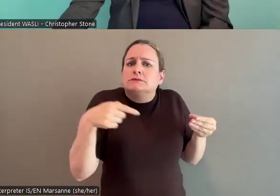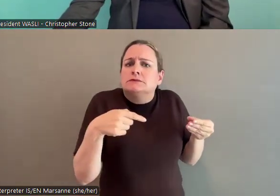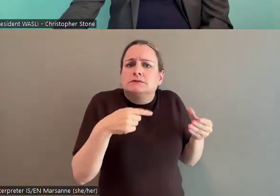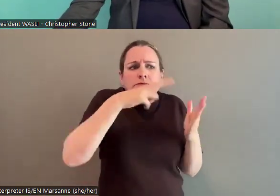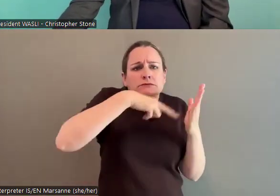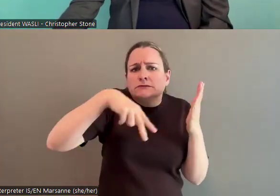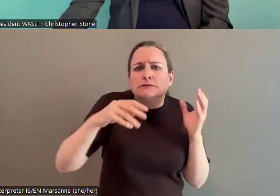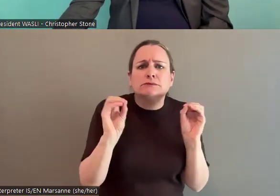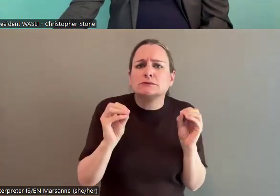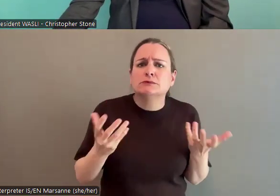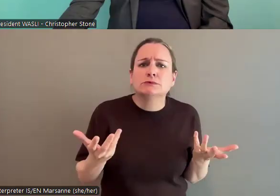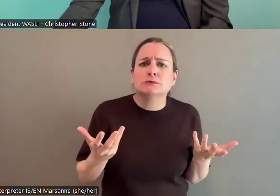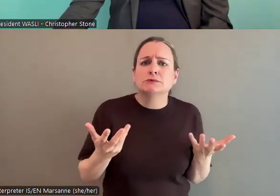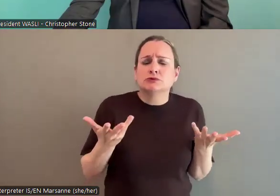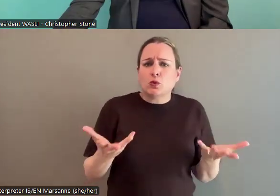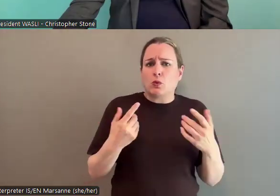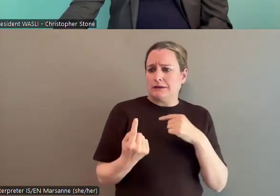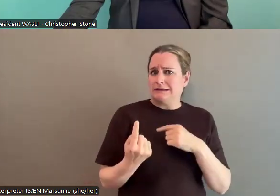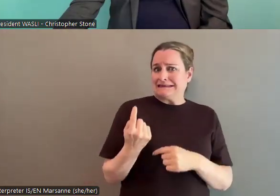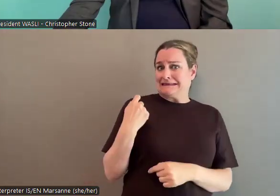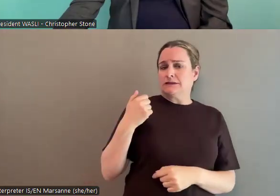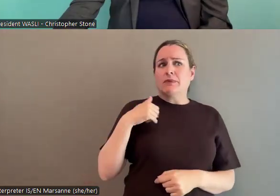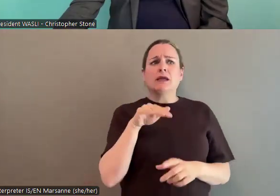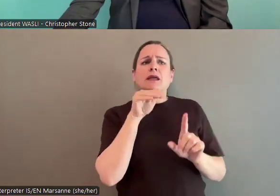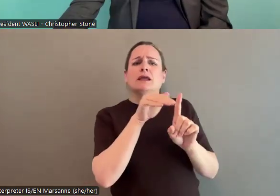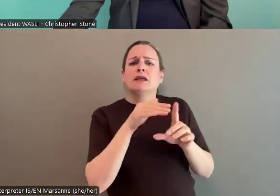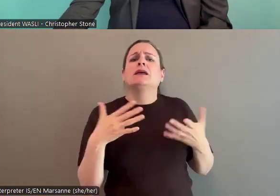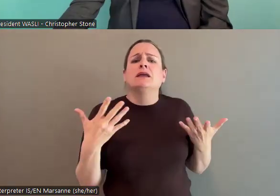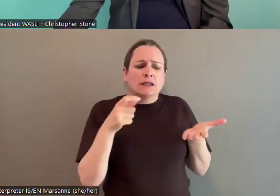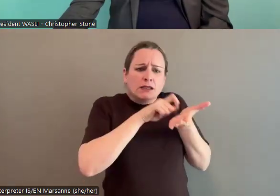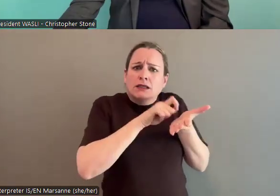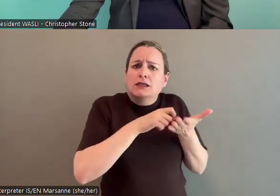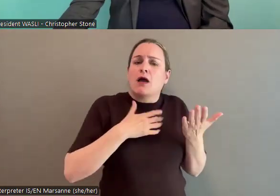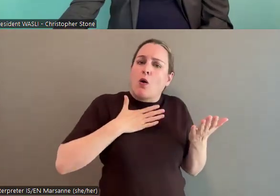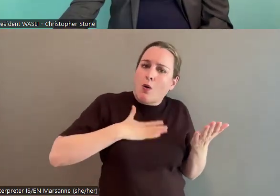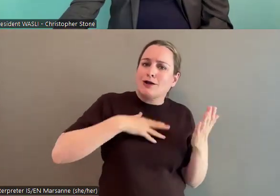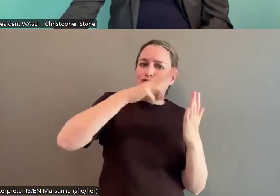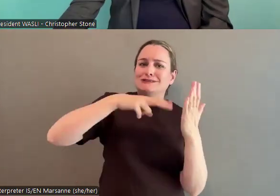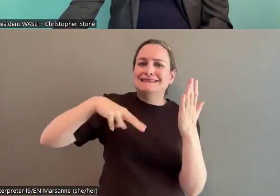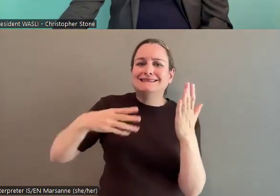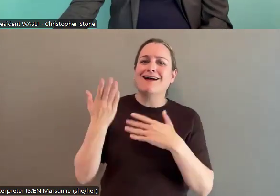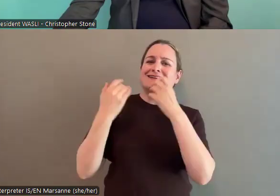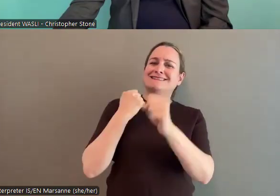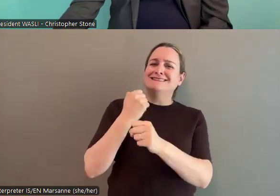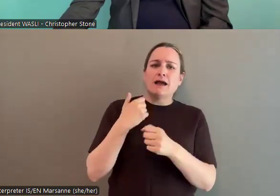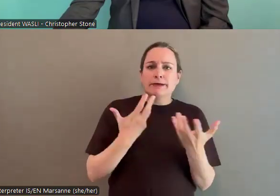I responded and asked for the minutes, but it was not given to us. Thank you.